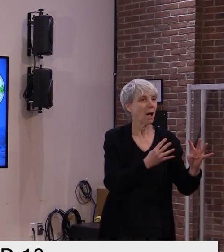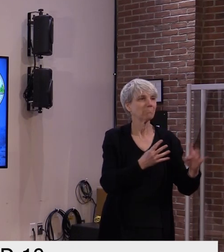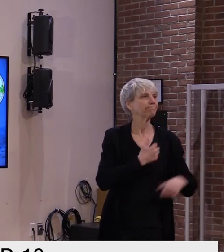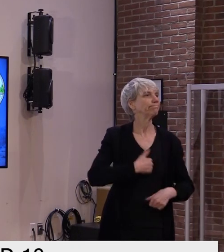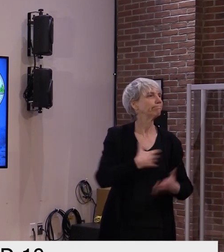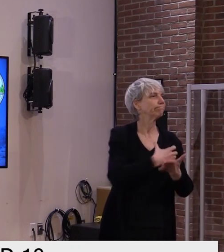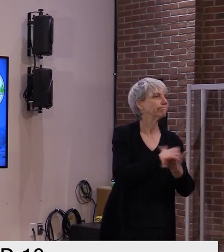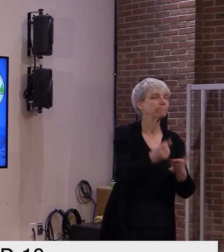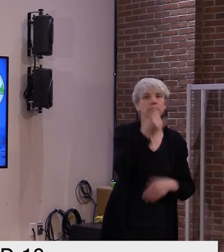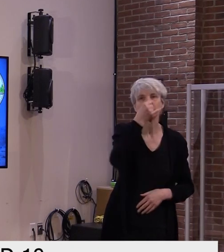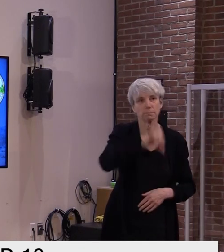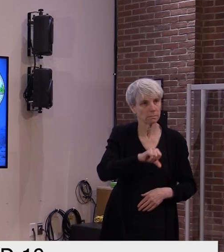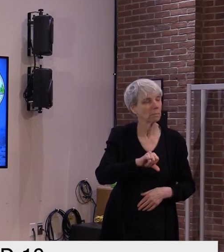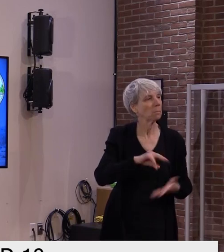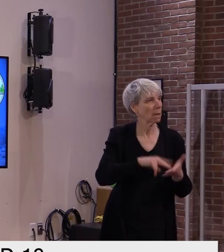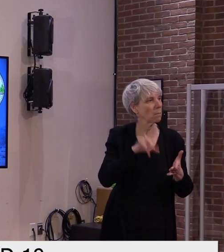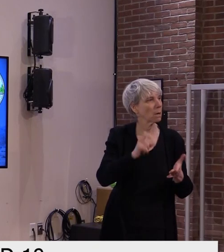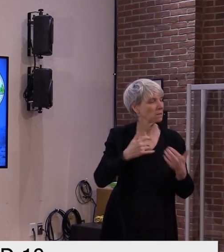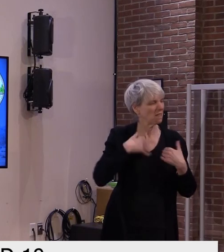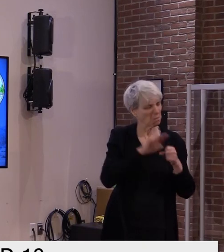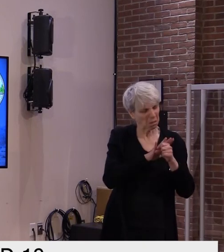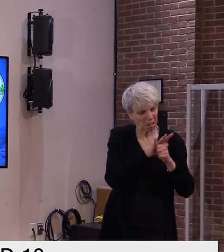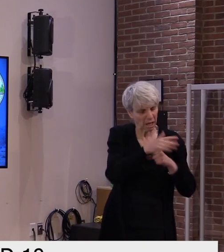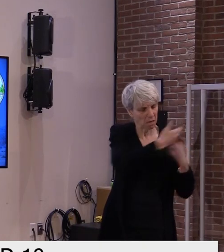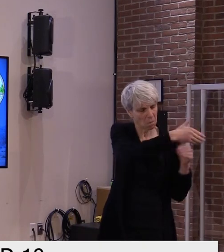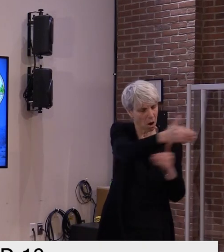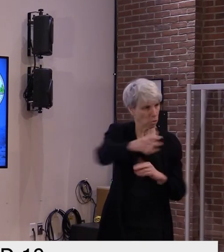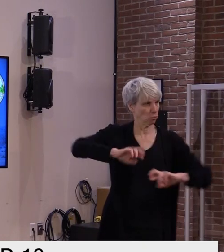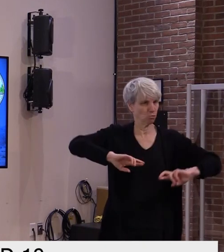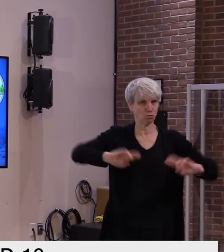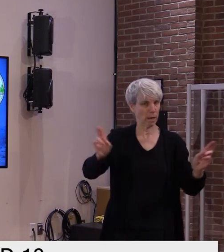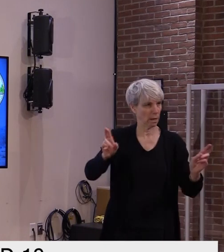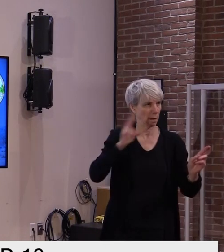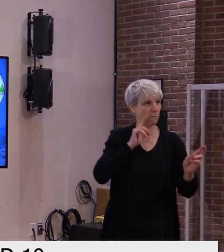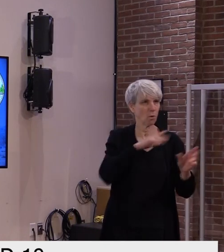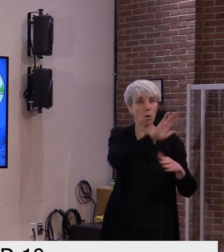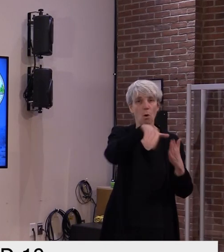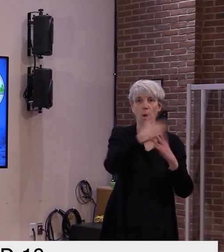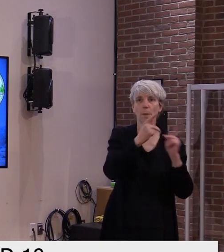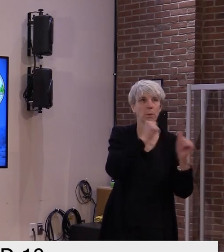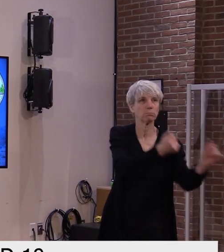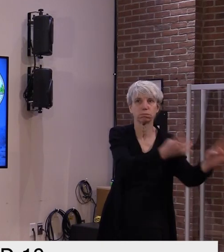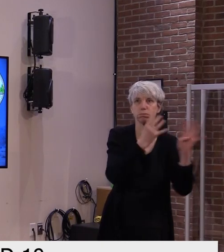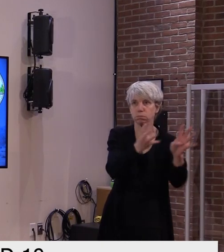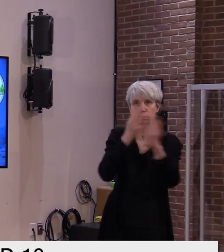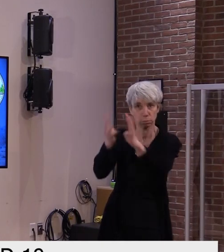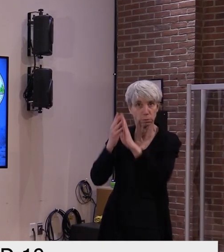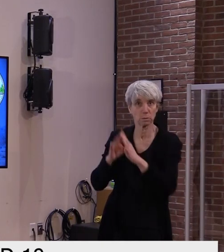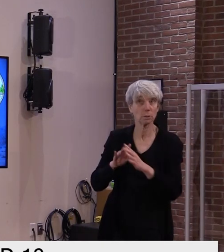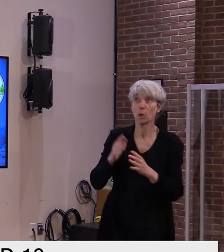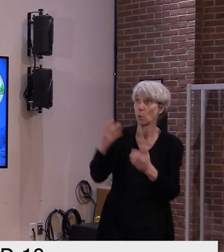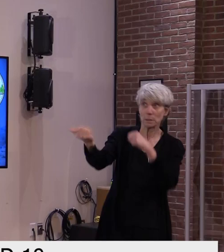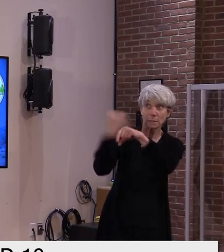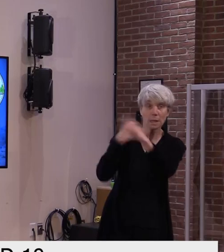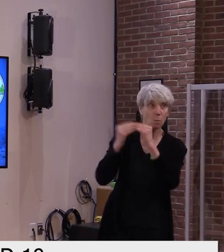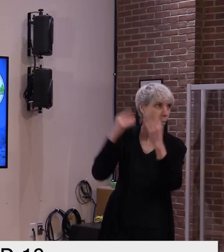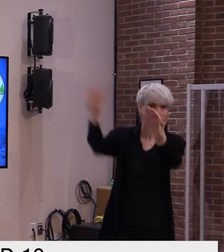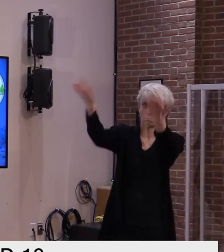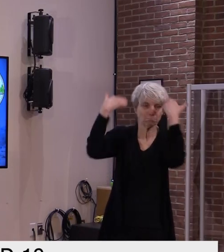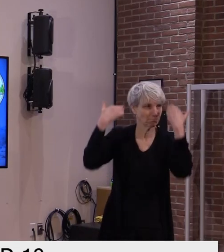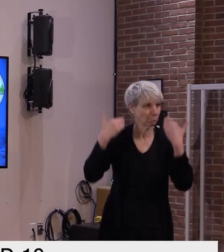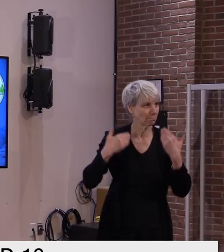of the different settings, you need enough vaccine to distribute. So I'll just say bring it on. Thank you.